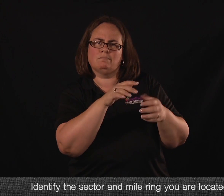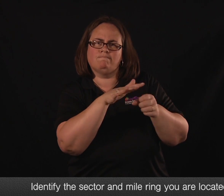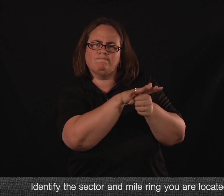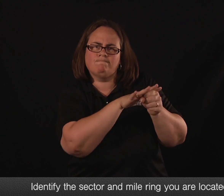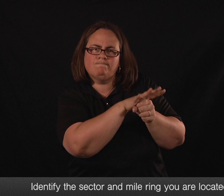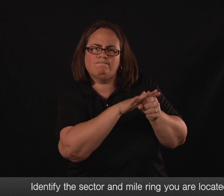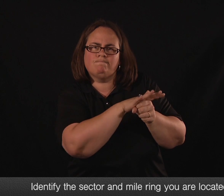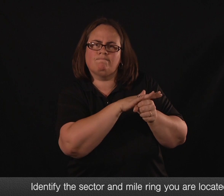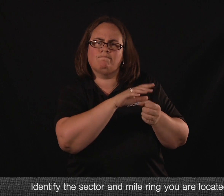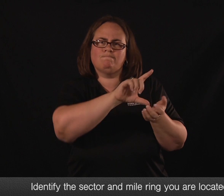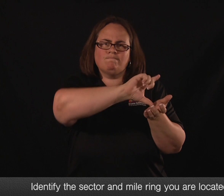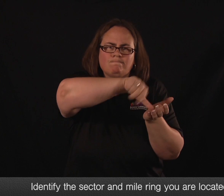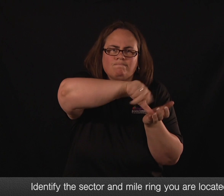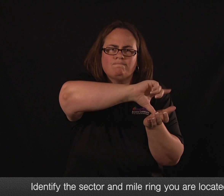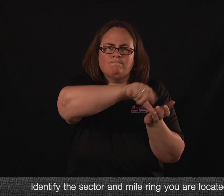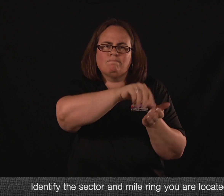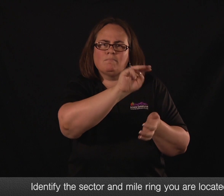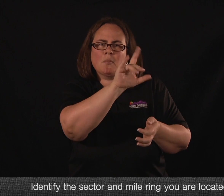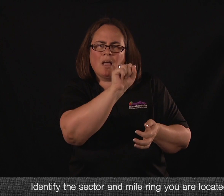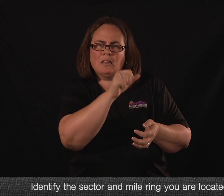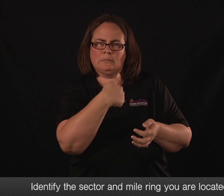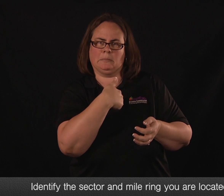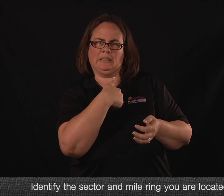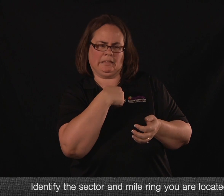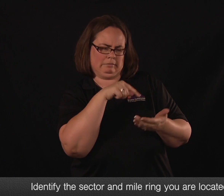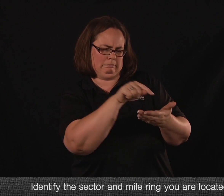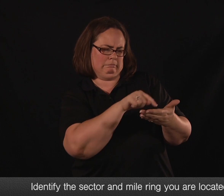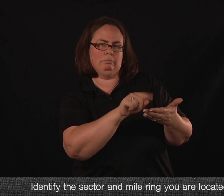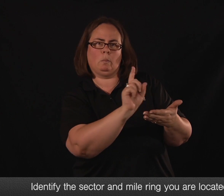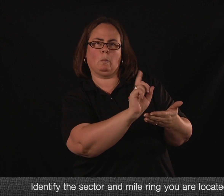Identify the sector and mile ring you are located in.